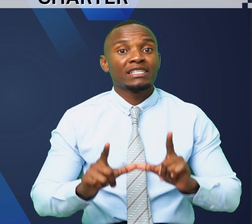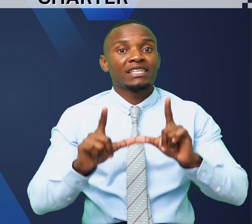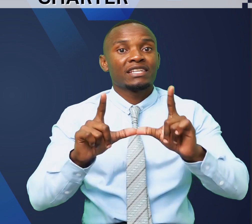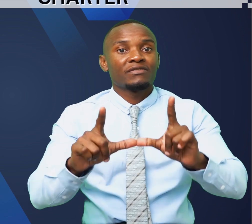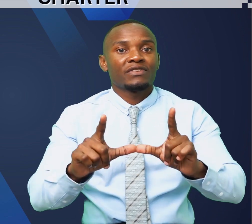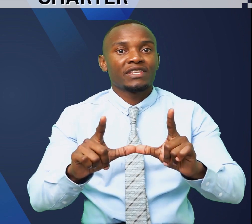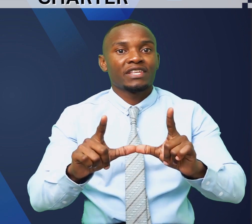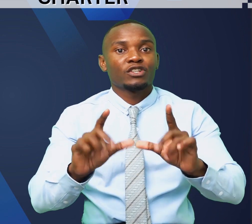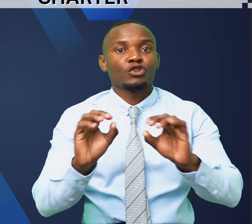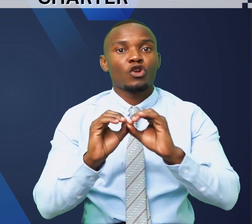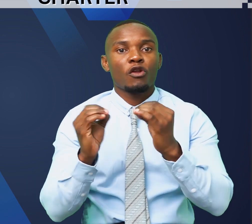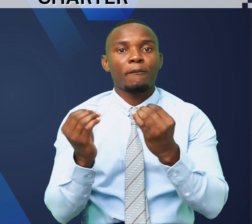Certification body.